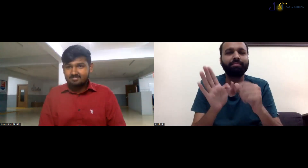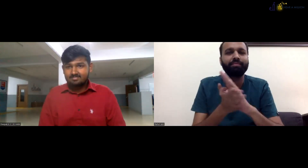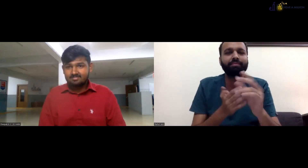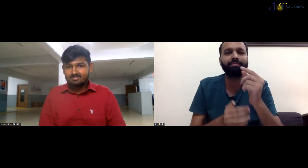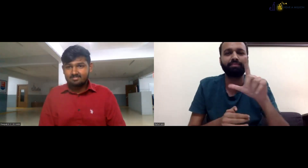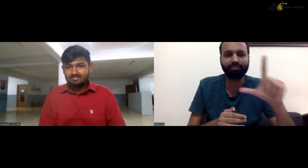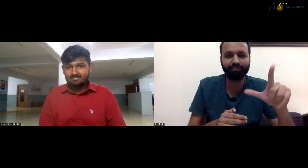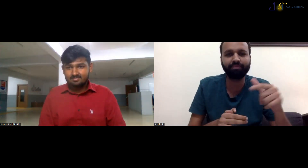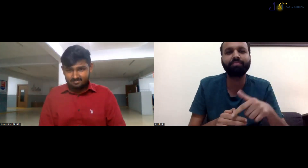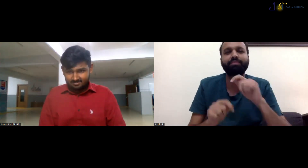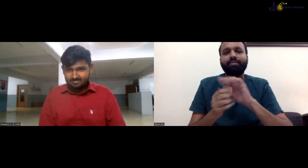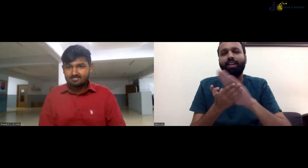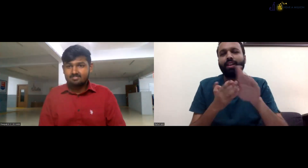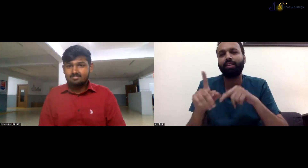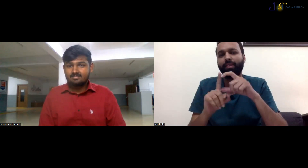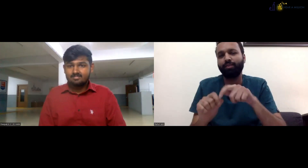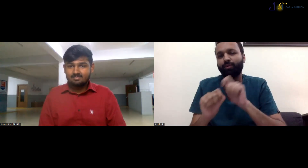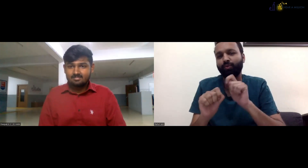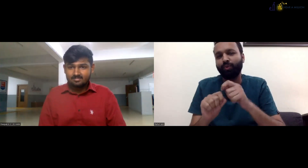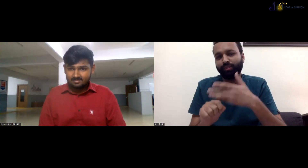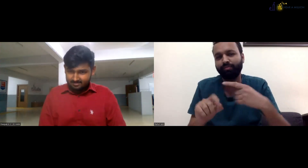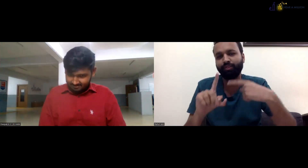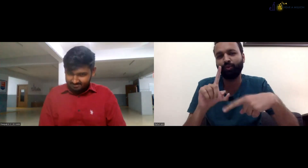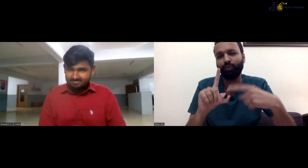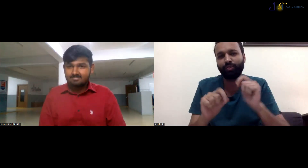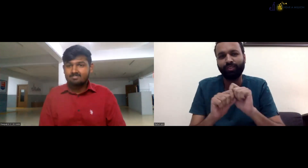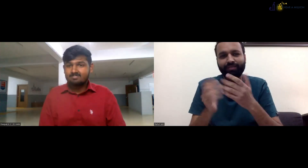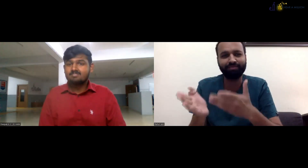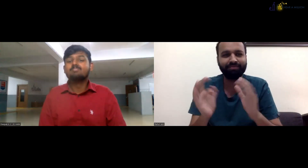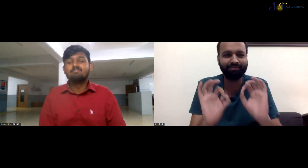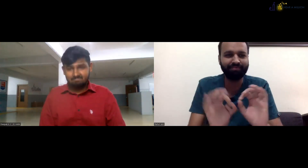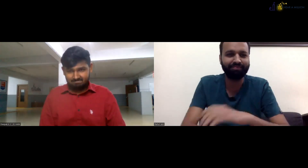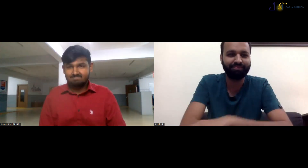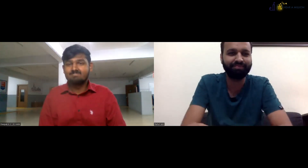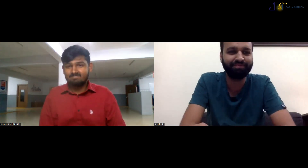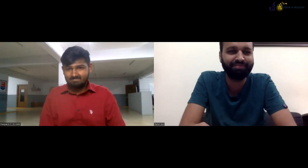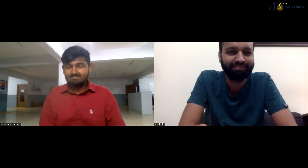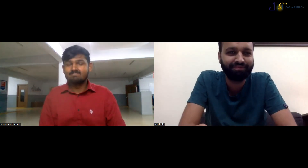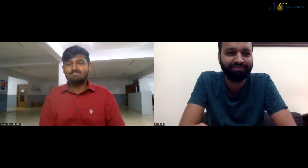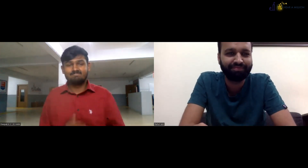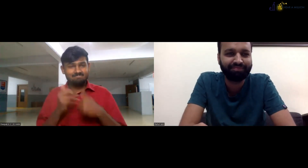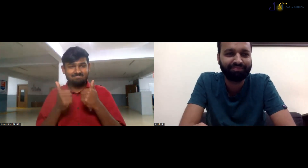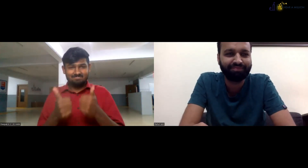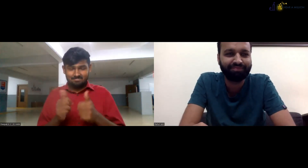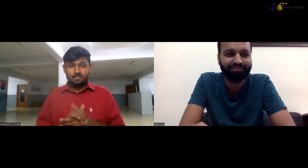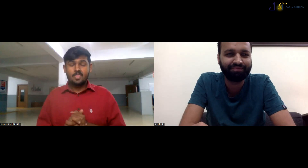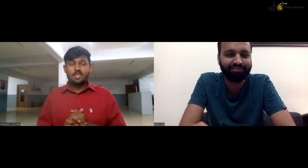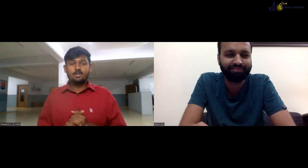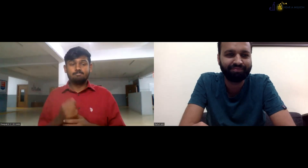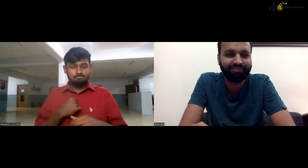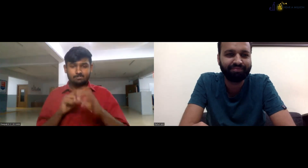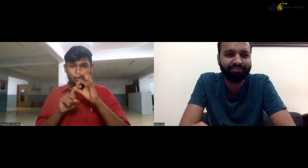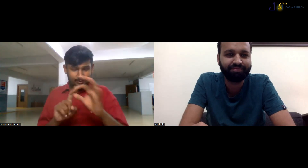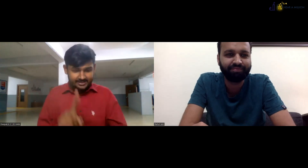Hi everyone, this is my sign name. I am Rahul. I am in Hyderabad, work with the Uniki company.